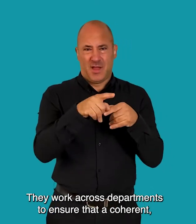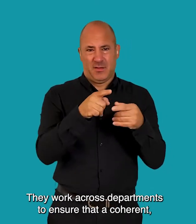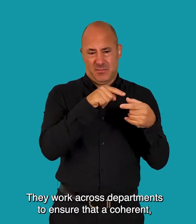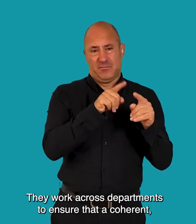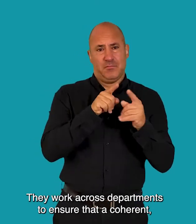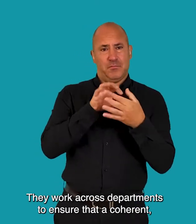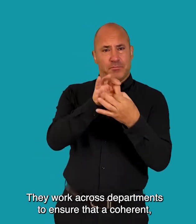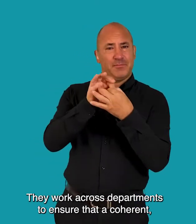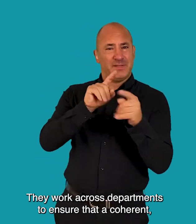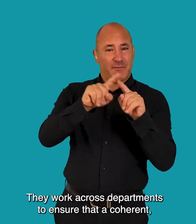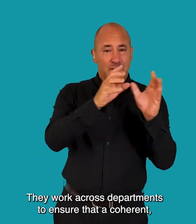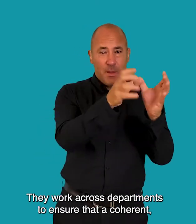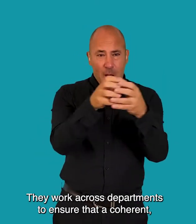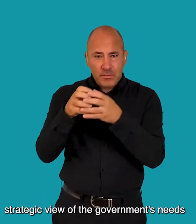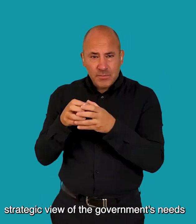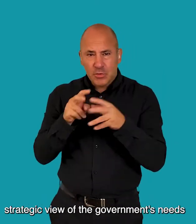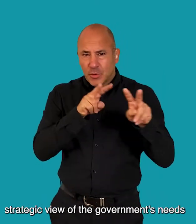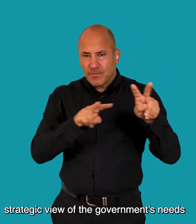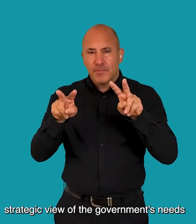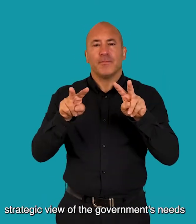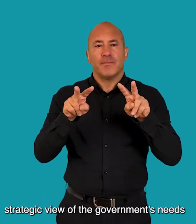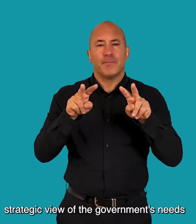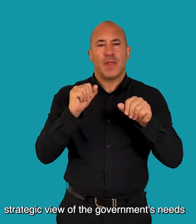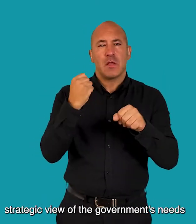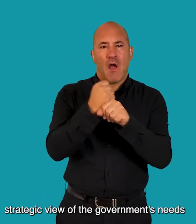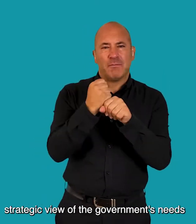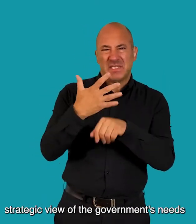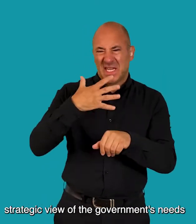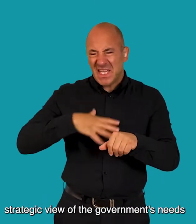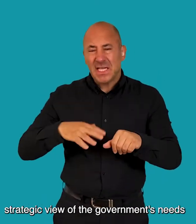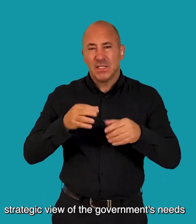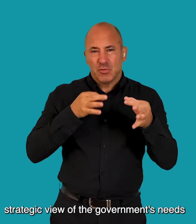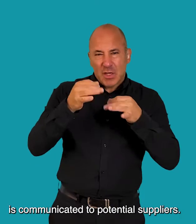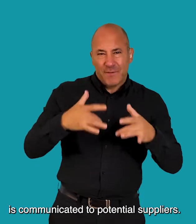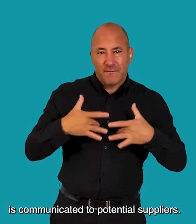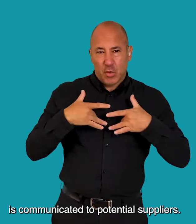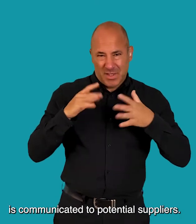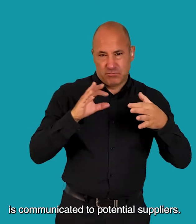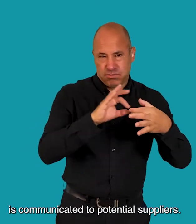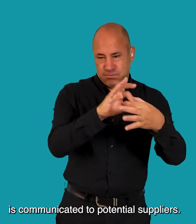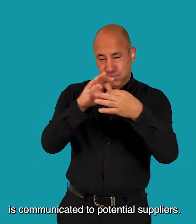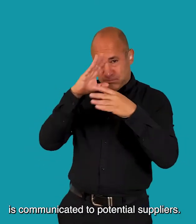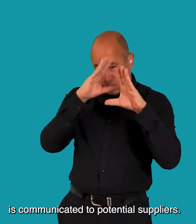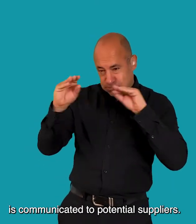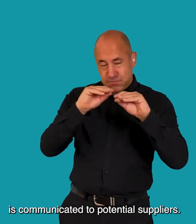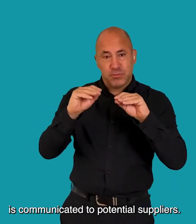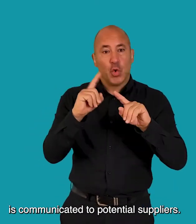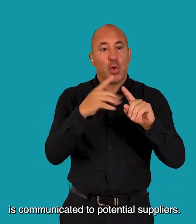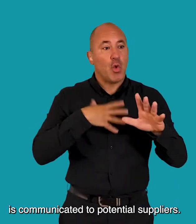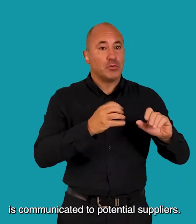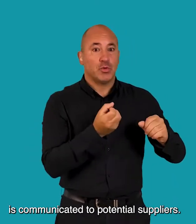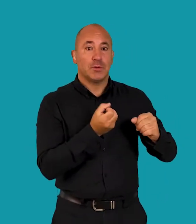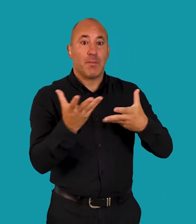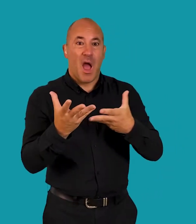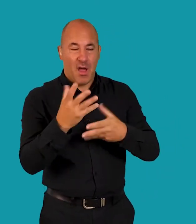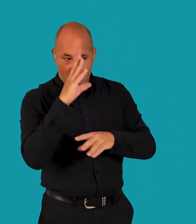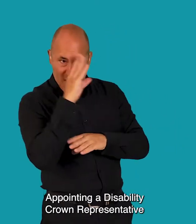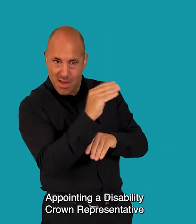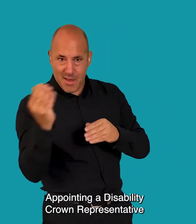ensure that a coherent, strategic view of the government's needs is communicated to potential suppliers. Appointing